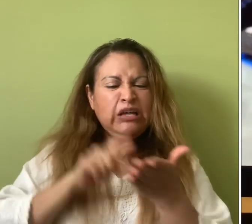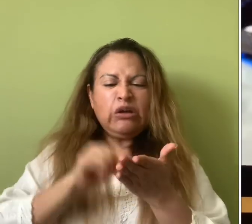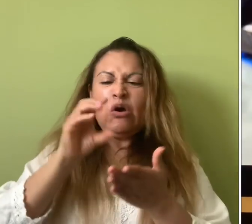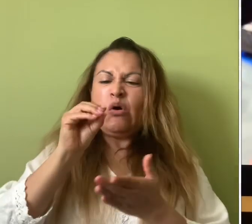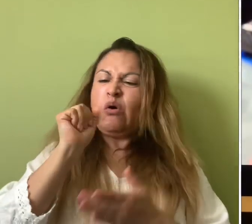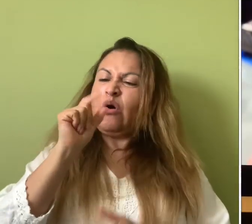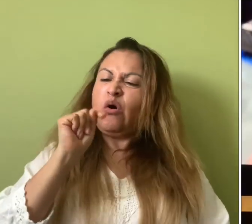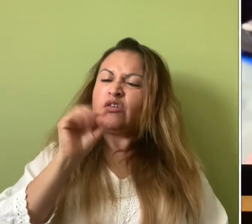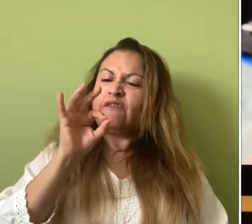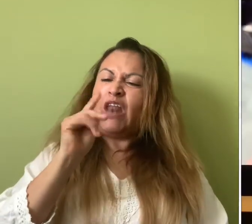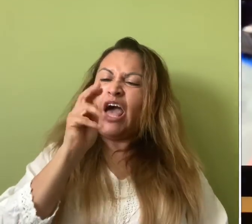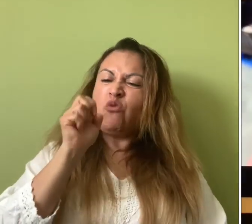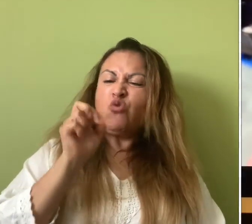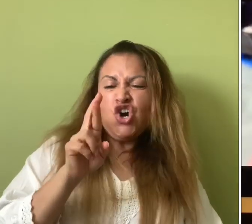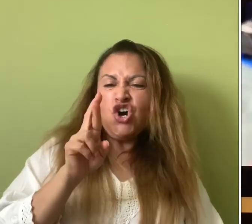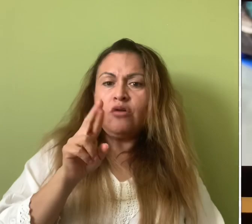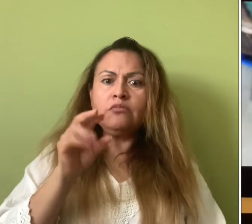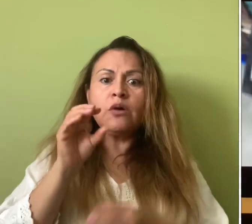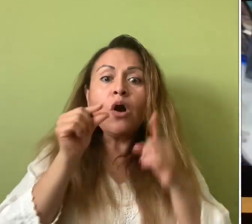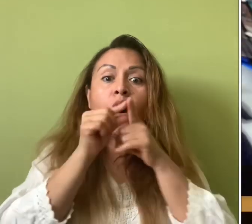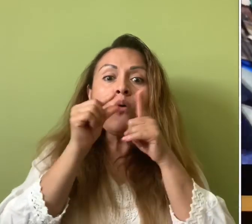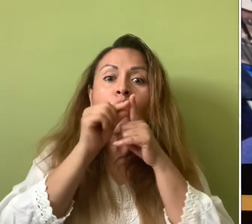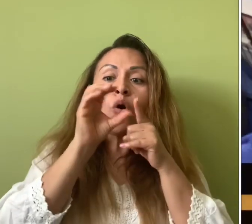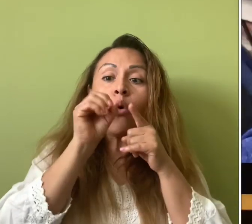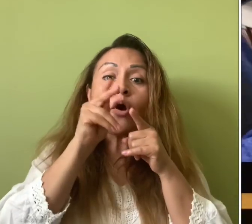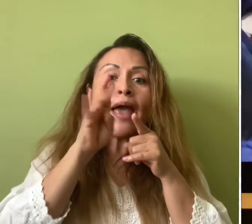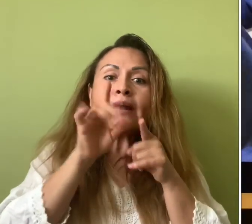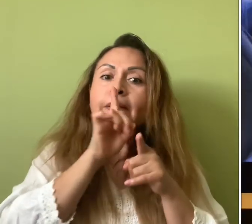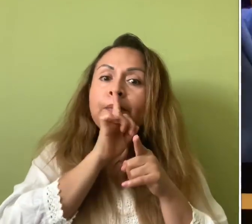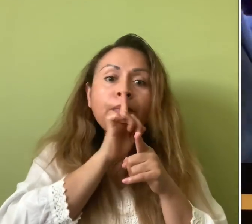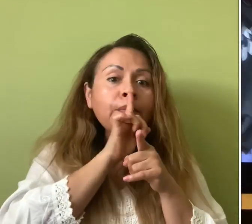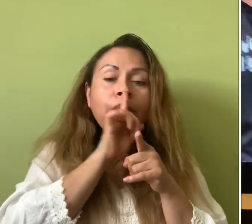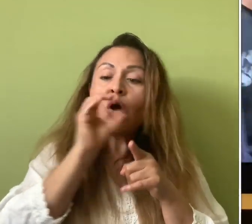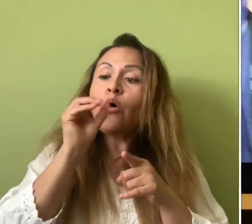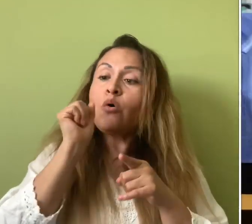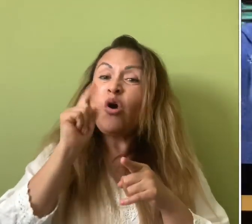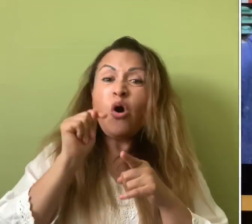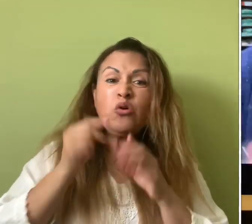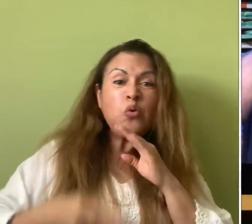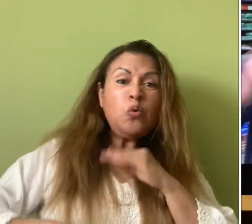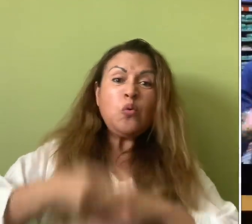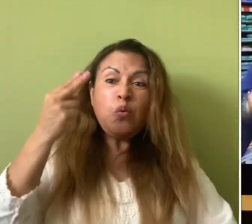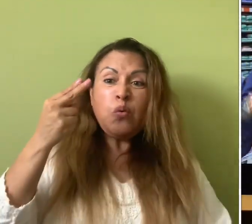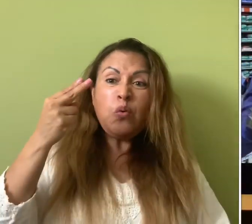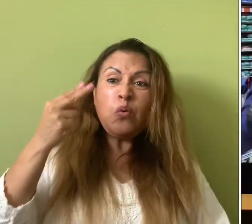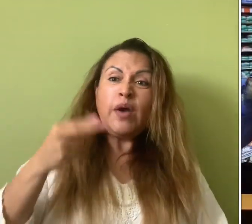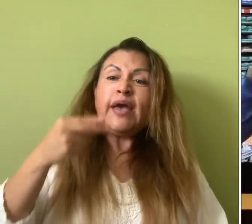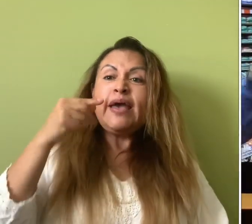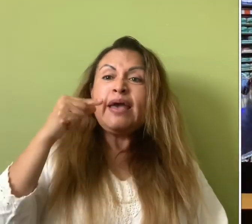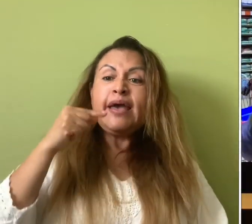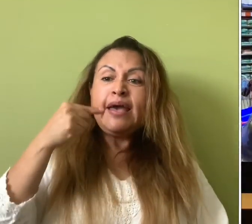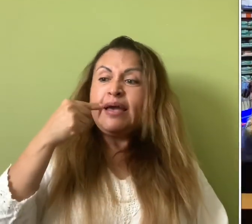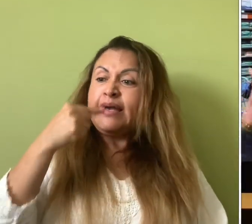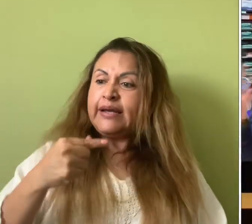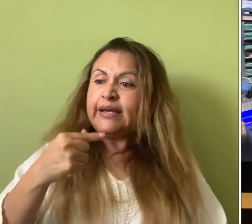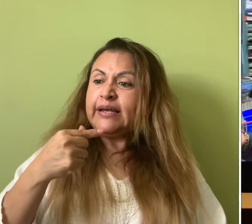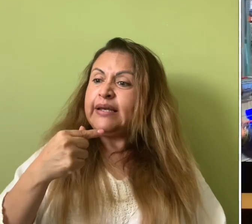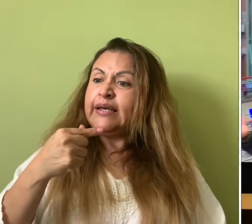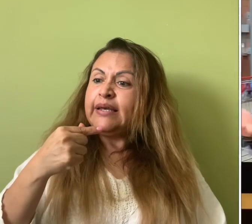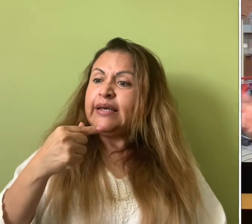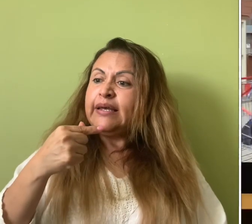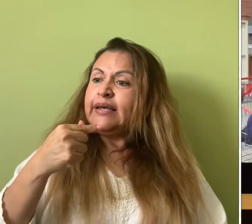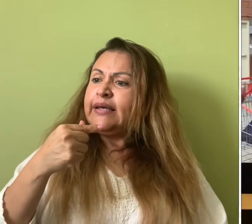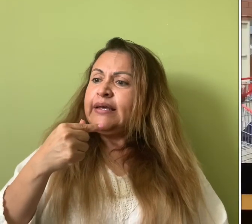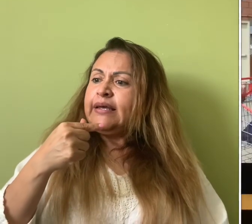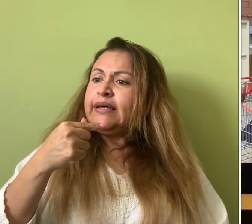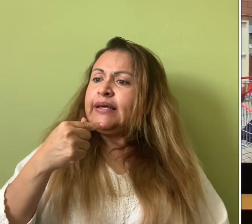flour. Do you see anywhere here where it's organic? The problem is oats test very high for glyphosate. What's glyphosate? Glyphosate is the